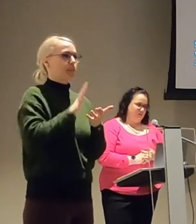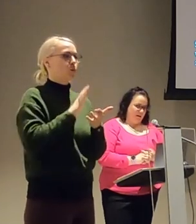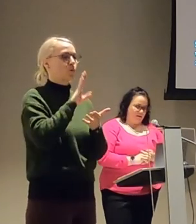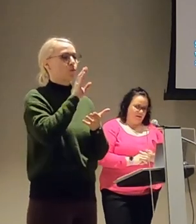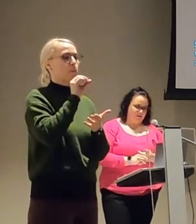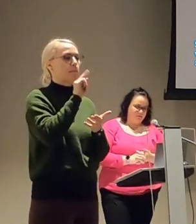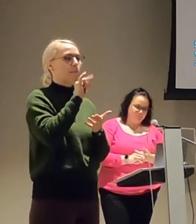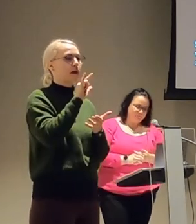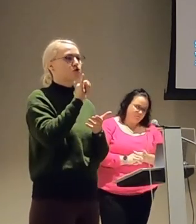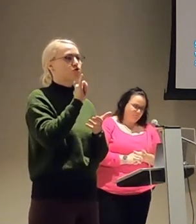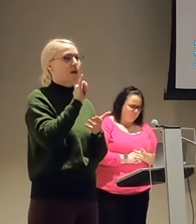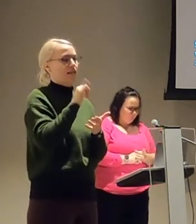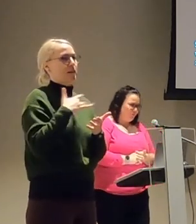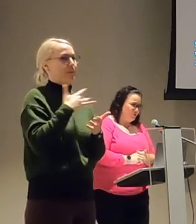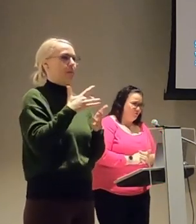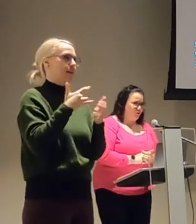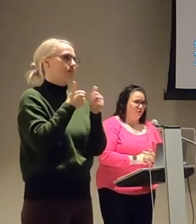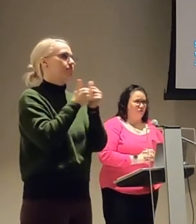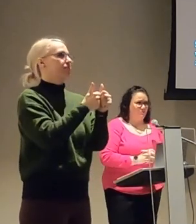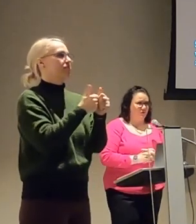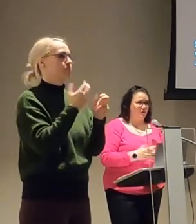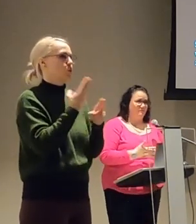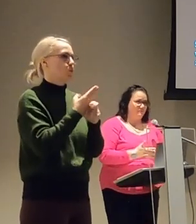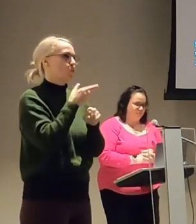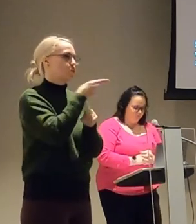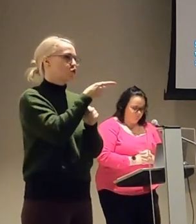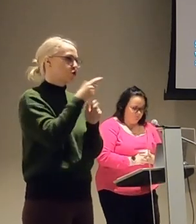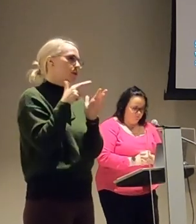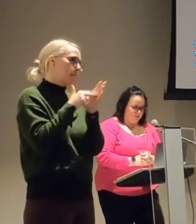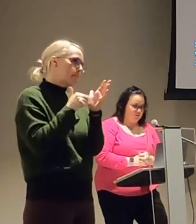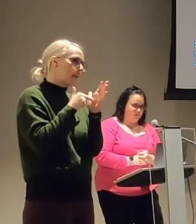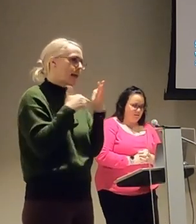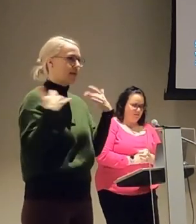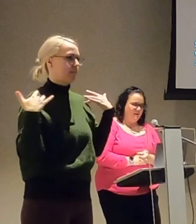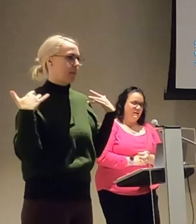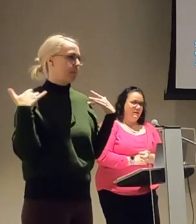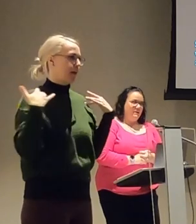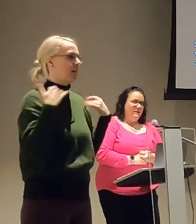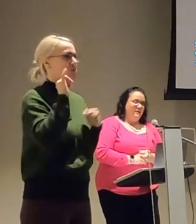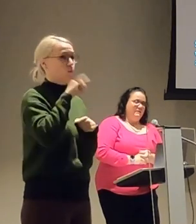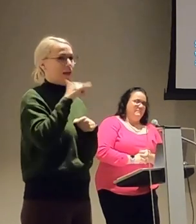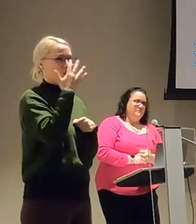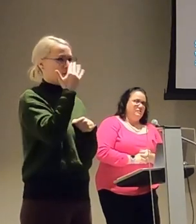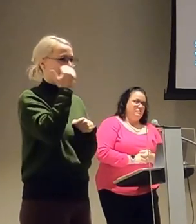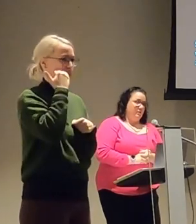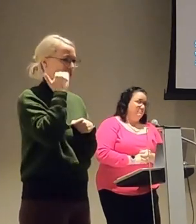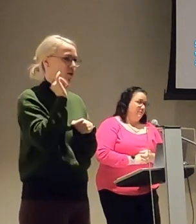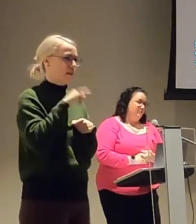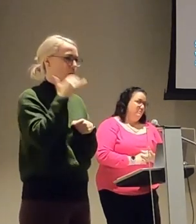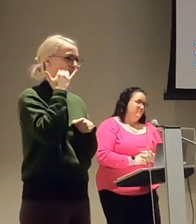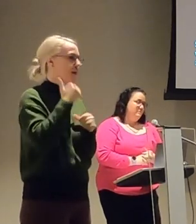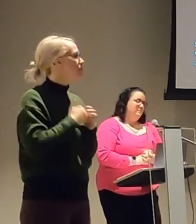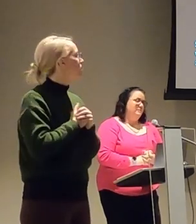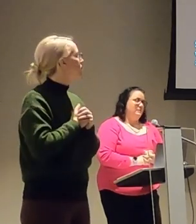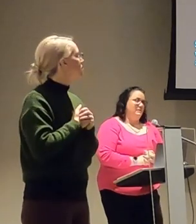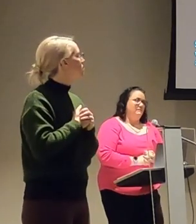many of his paintings. So if she looks familiar, there's a reason. She's wearing